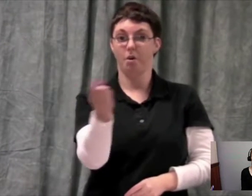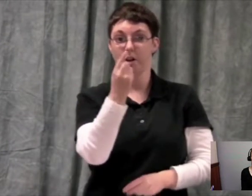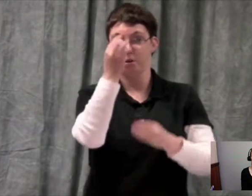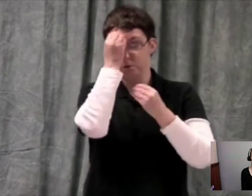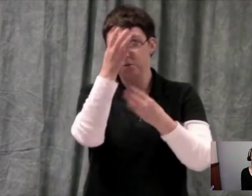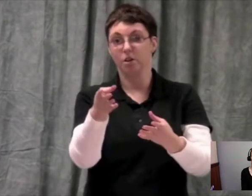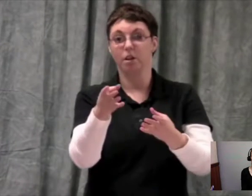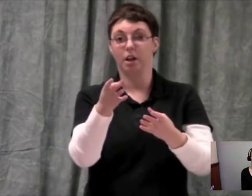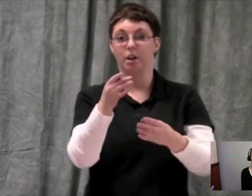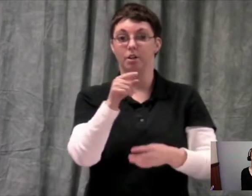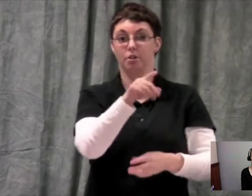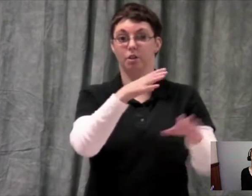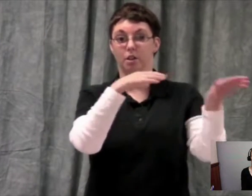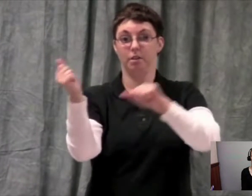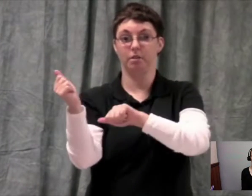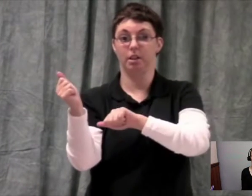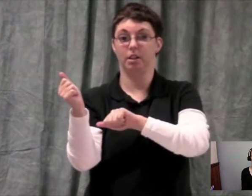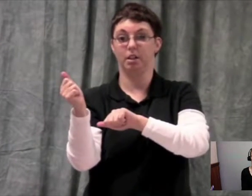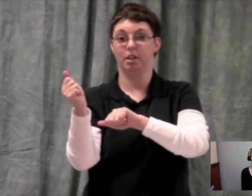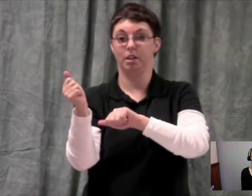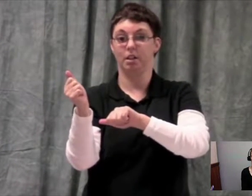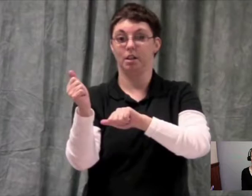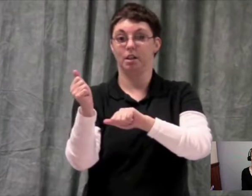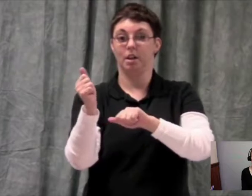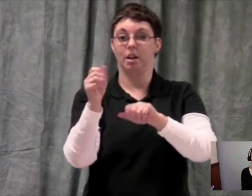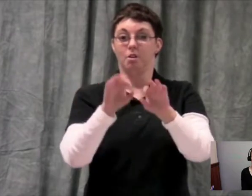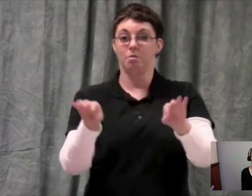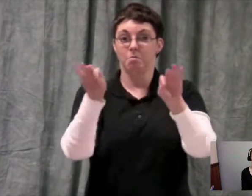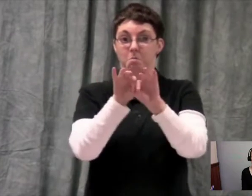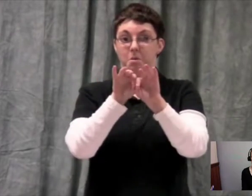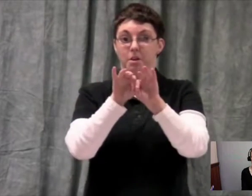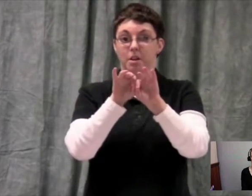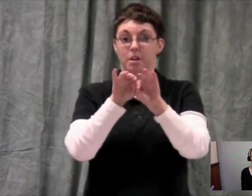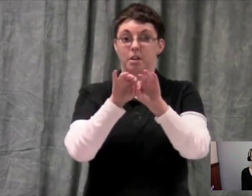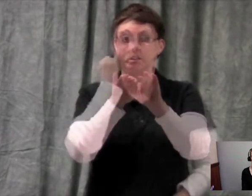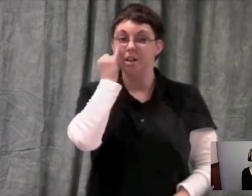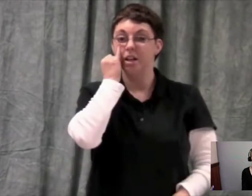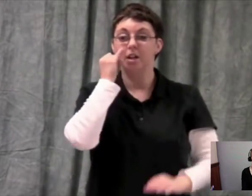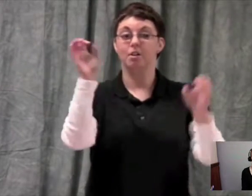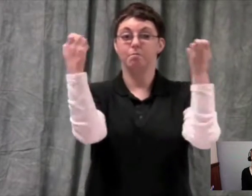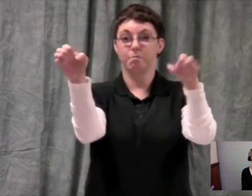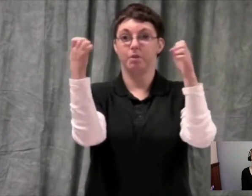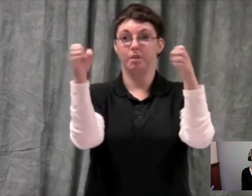you will want to make sure that you notify the deafblind person that you are with that you are leaving.